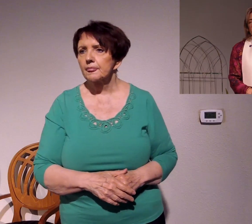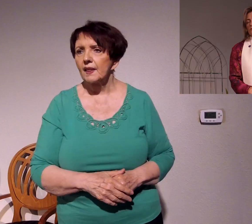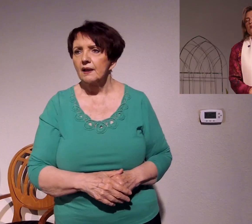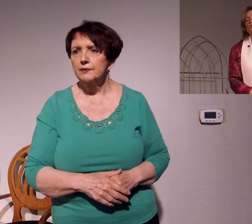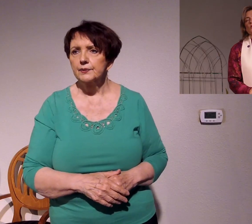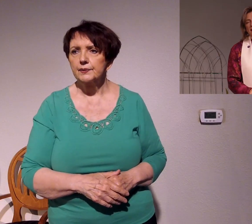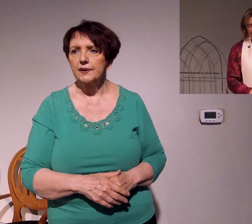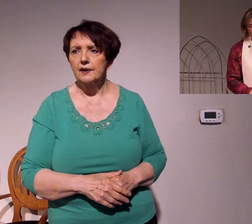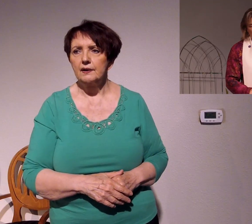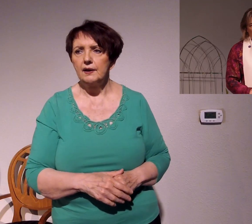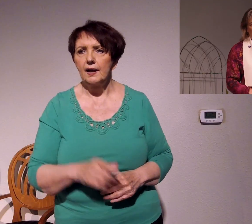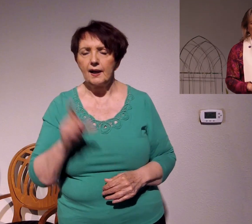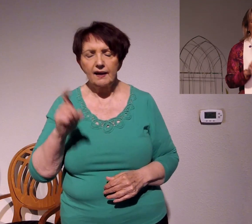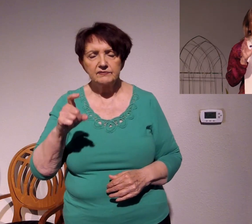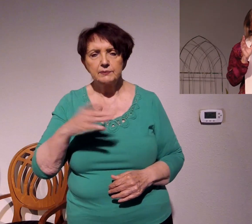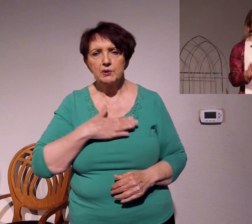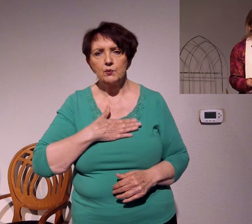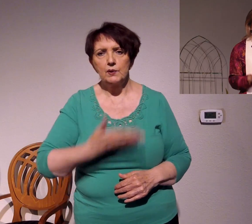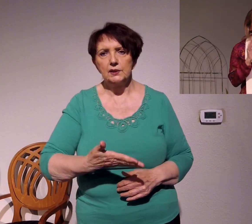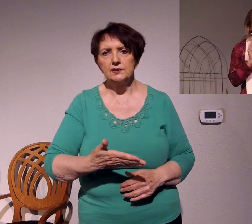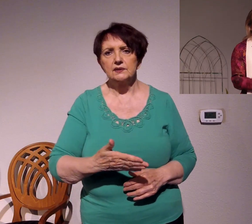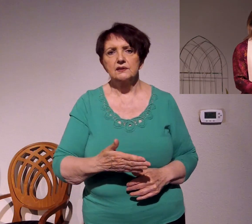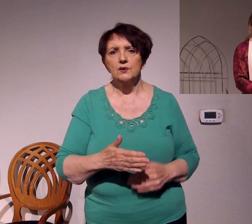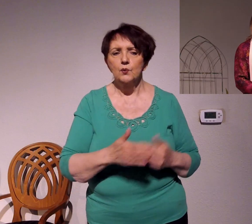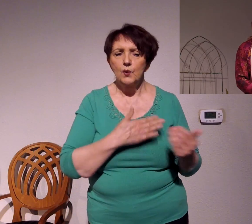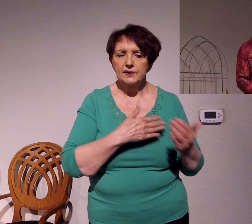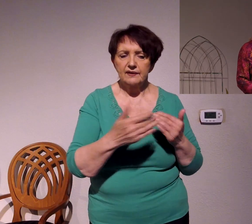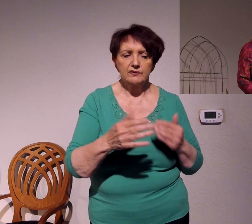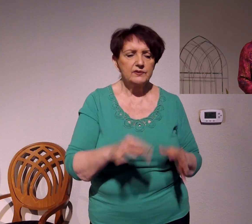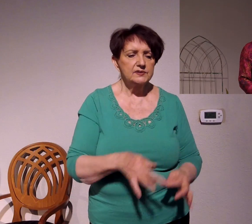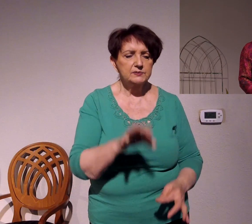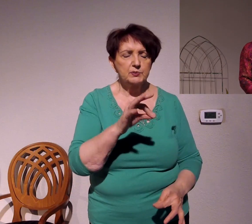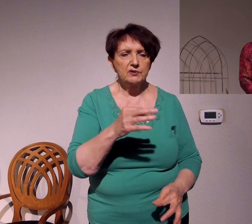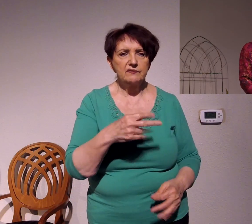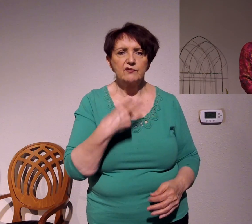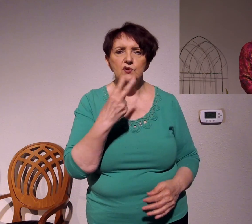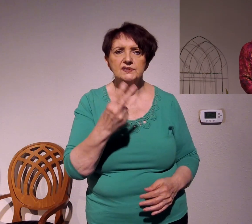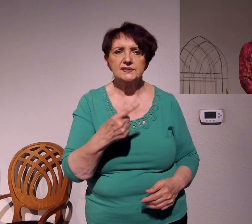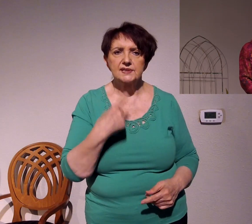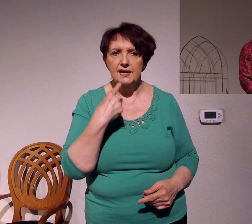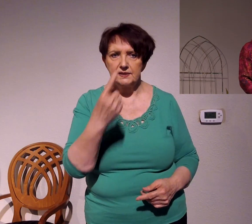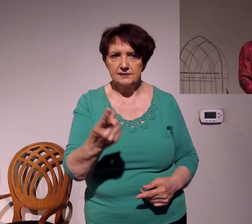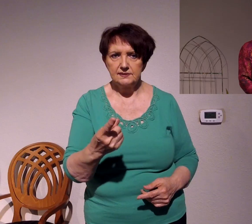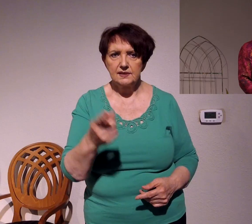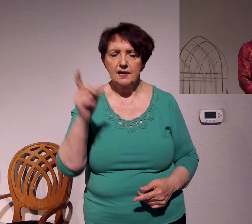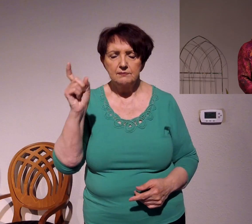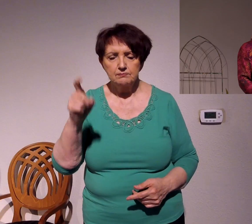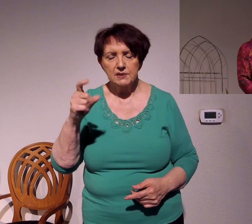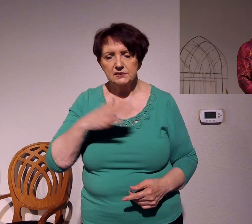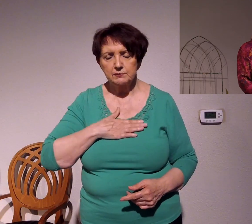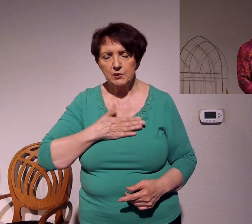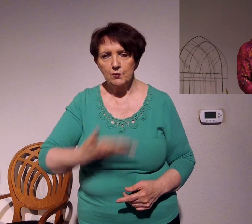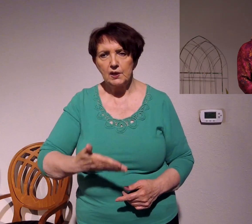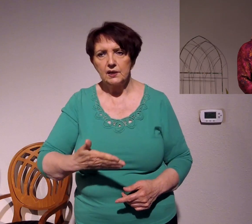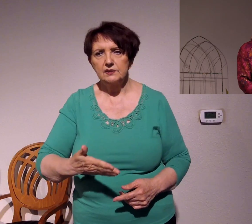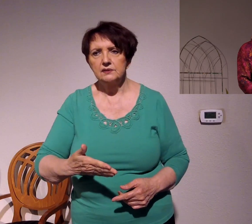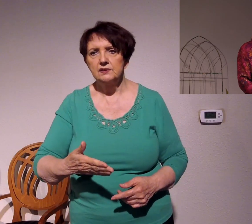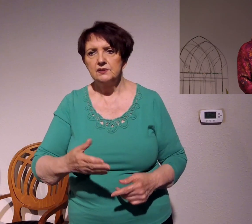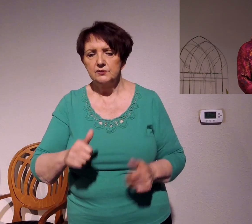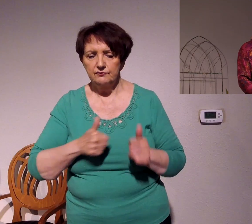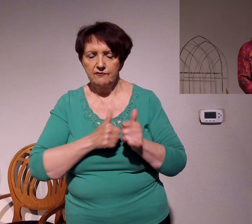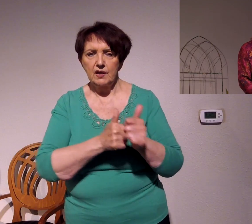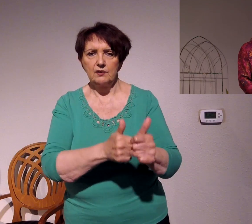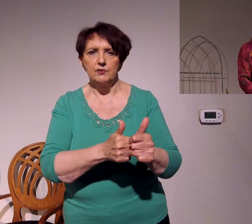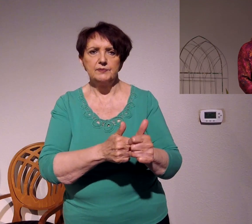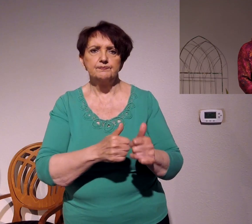I have to be willing. Whatever the spirit voice says, I must be willing to follow